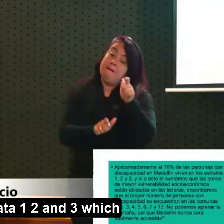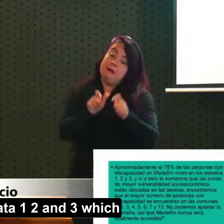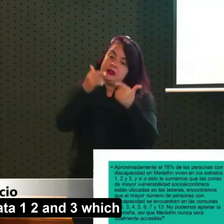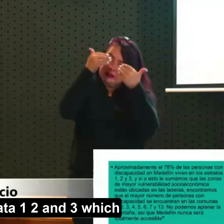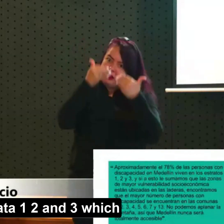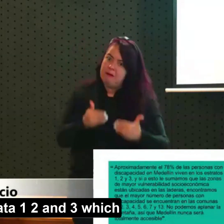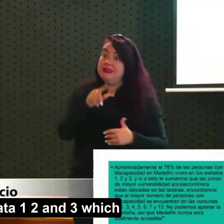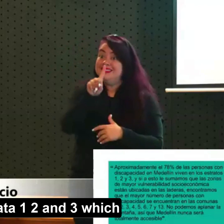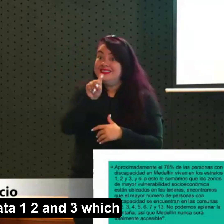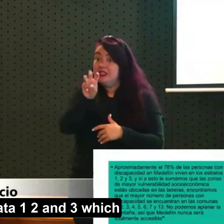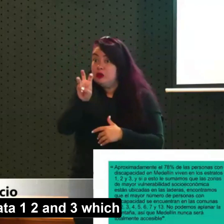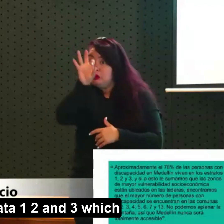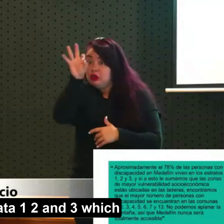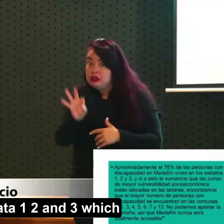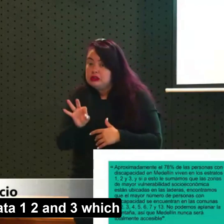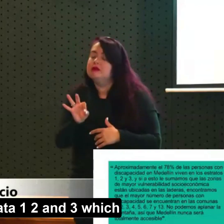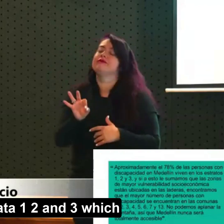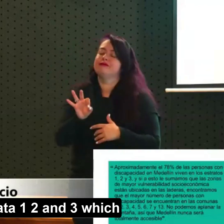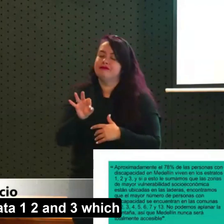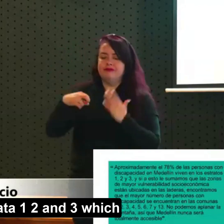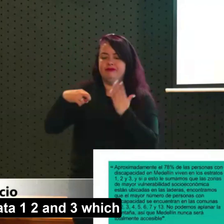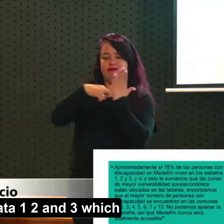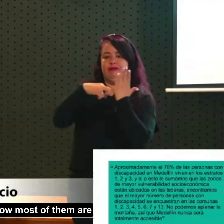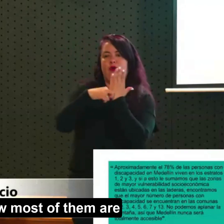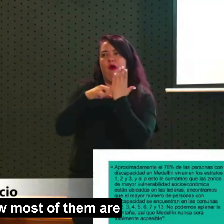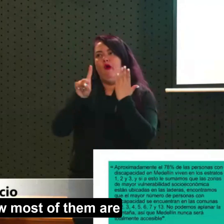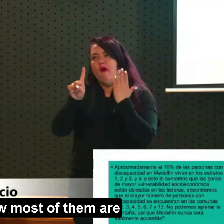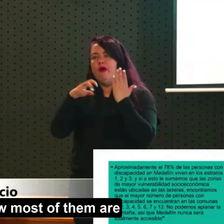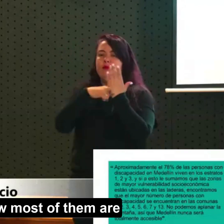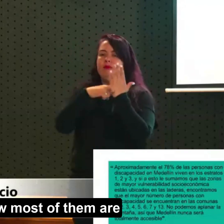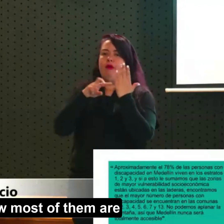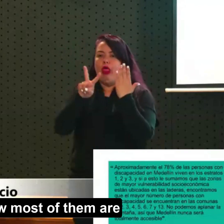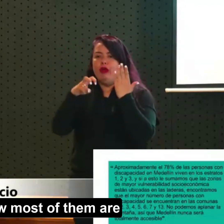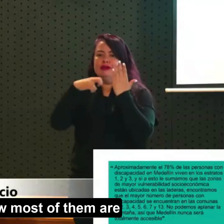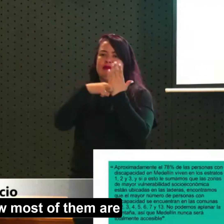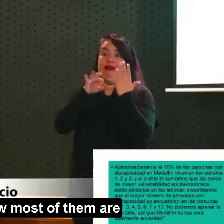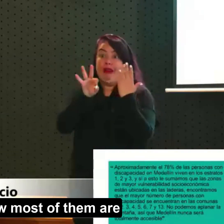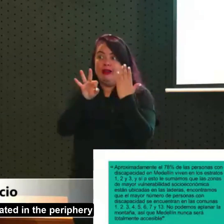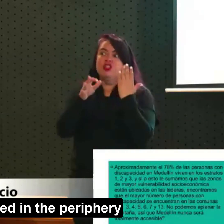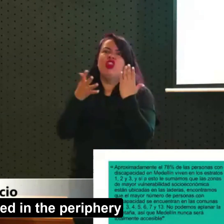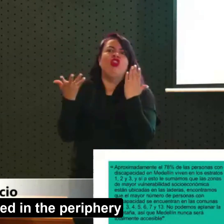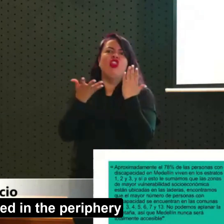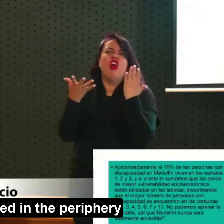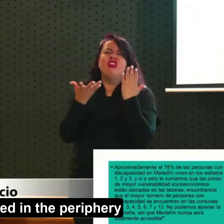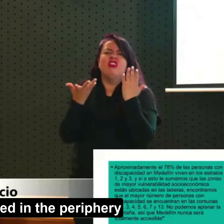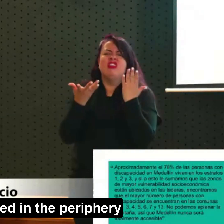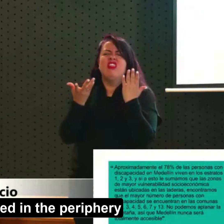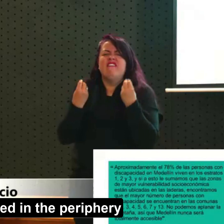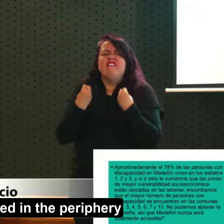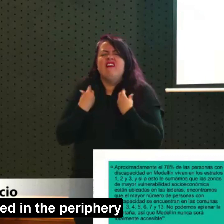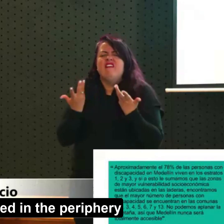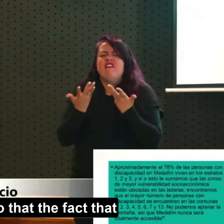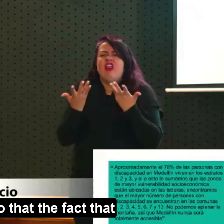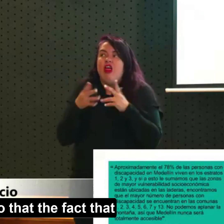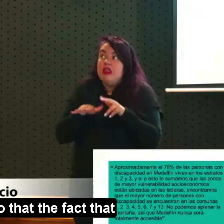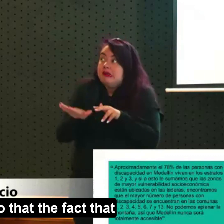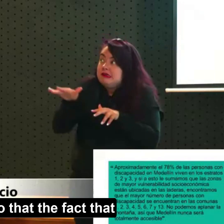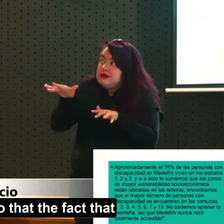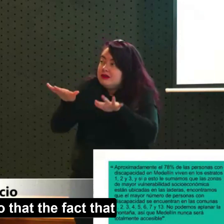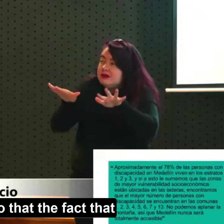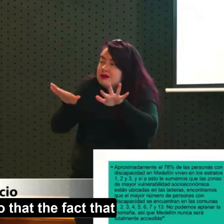live in strata 1, 2, and 3, which, as we know, most of them are concentrated in the